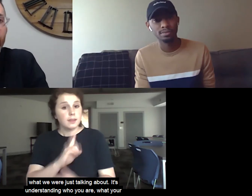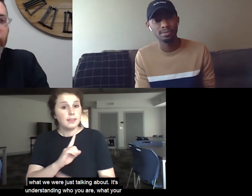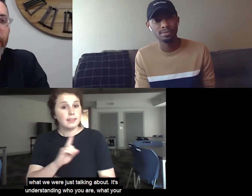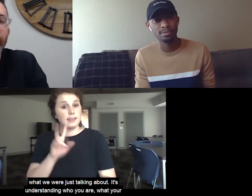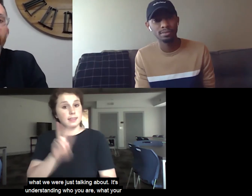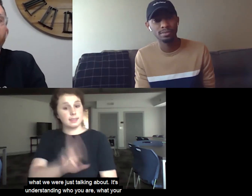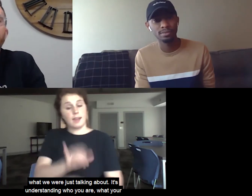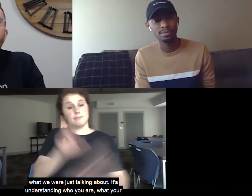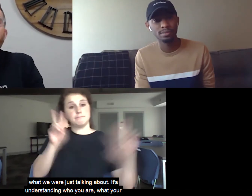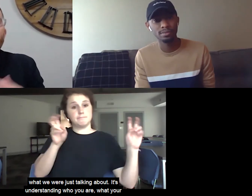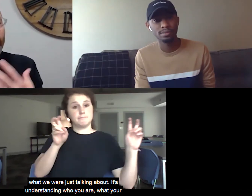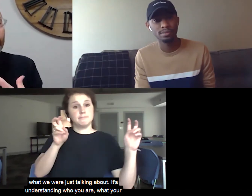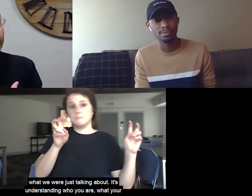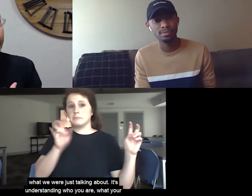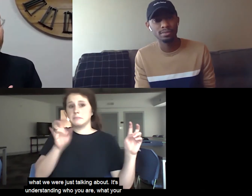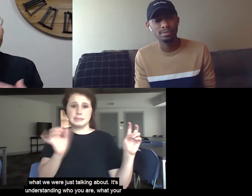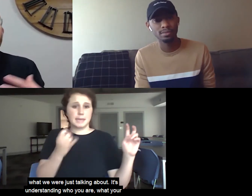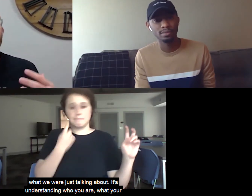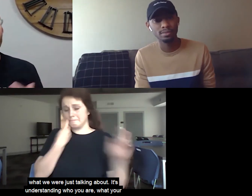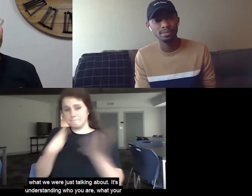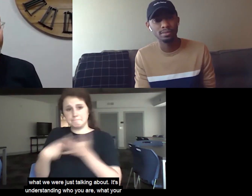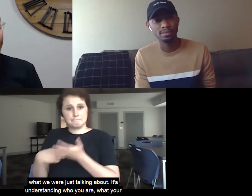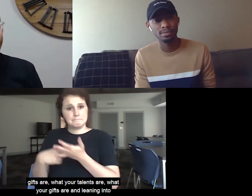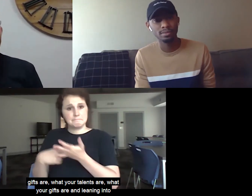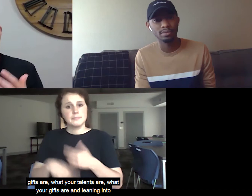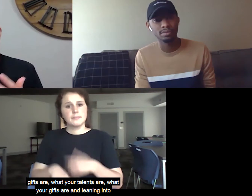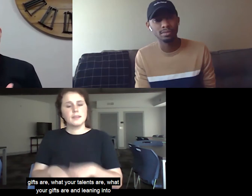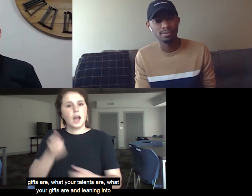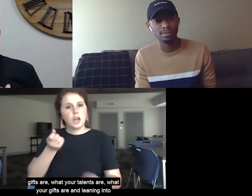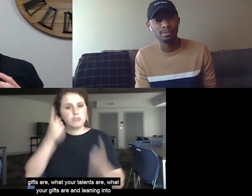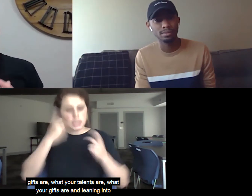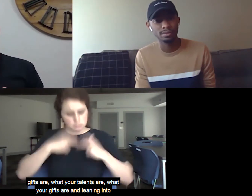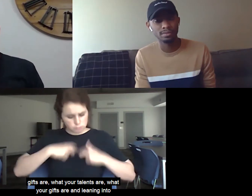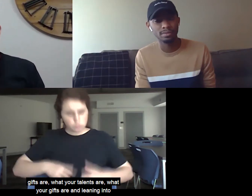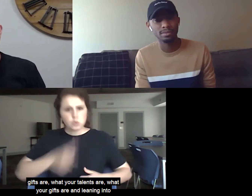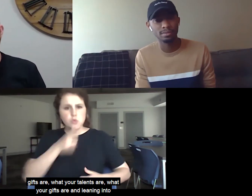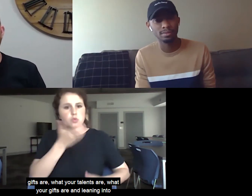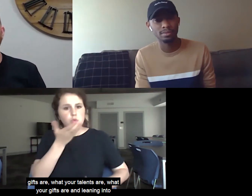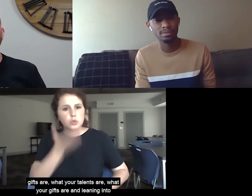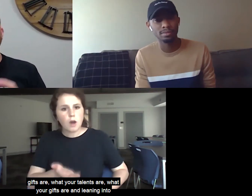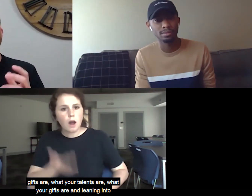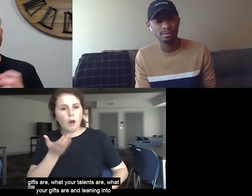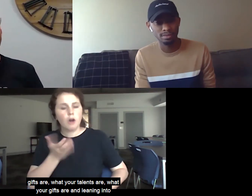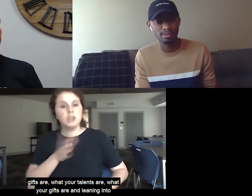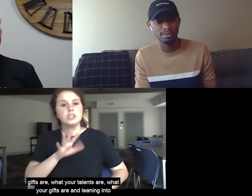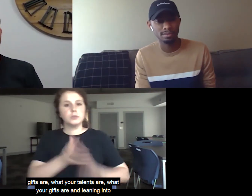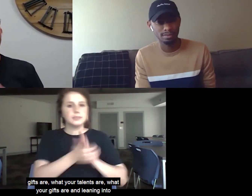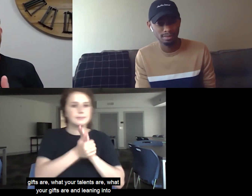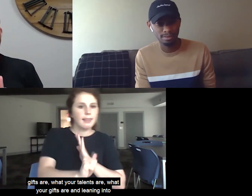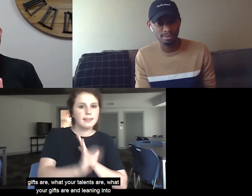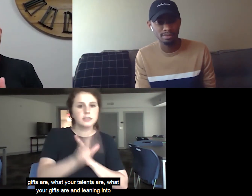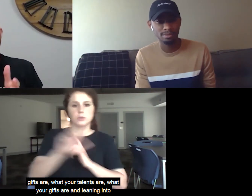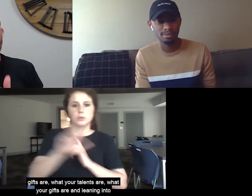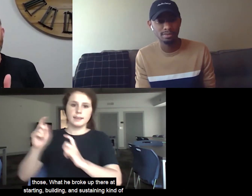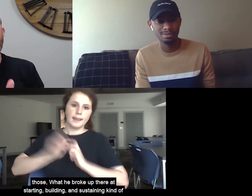just talking about. It's understanding who you are, what your gifts are, what your talents are, what your gifts are,